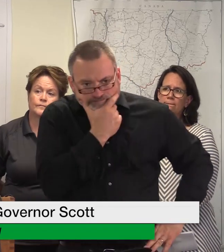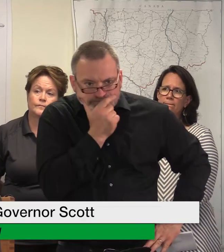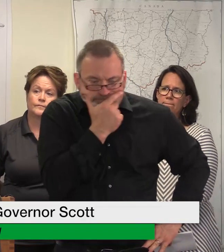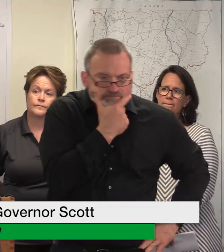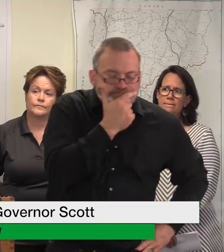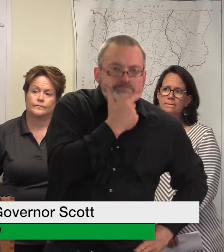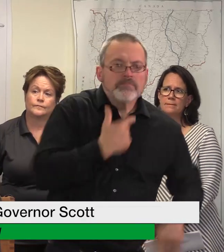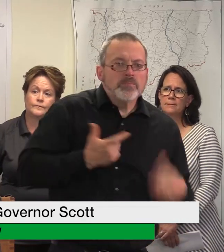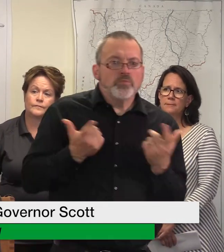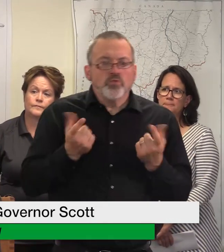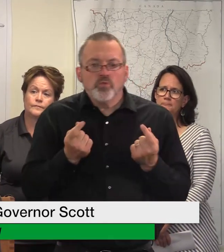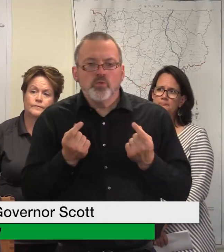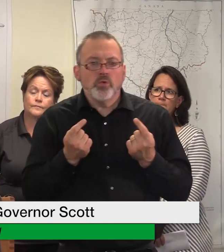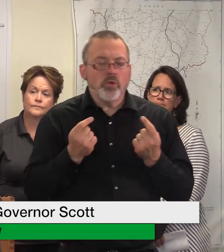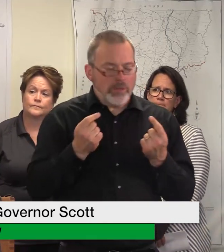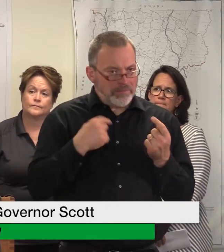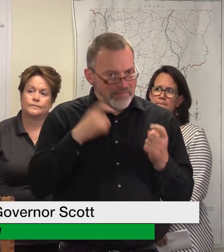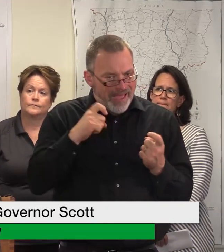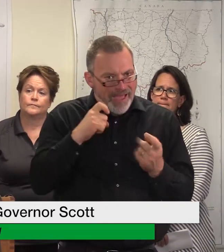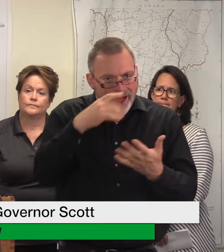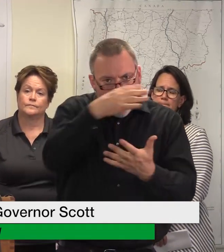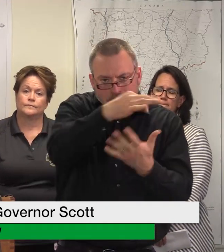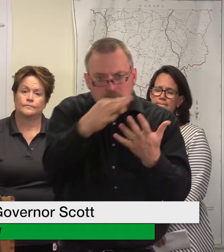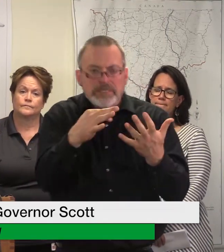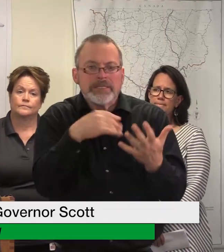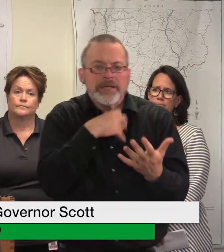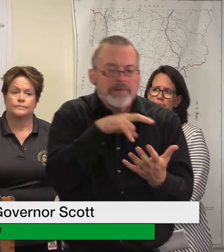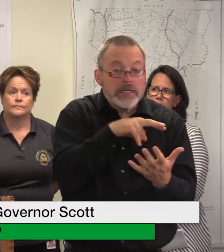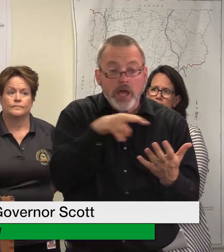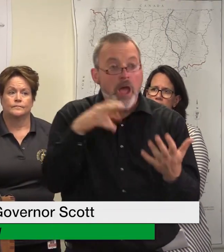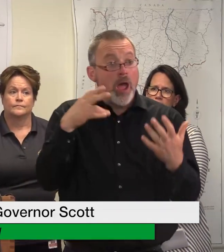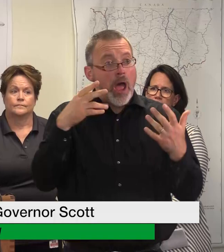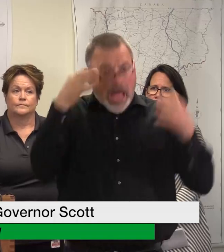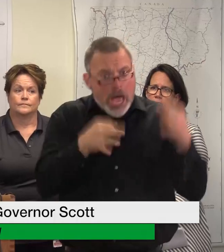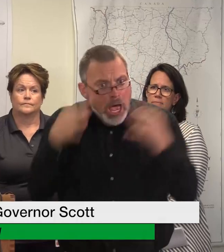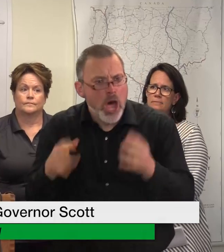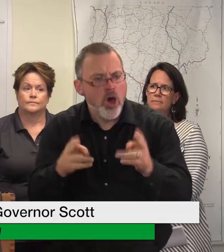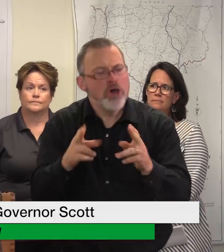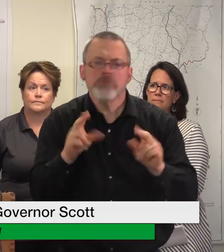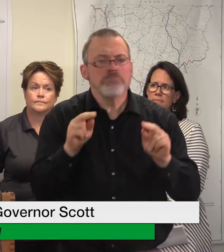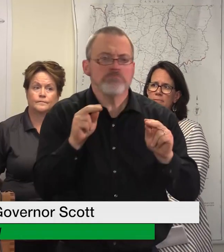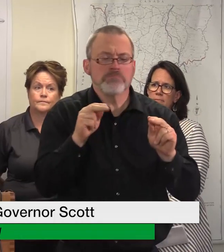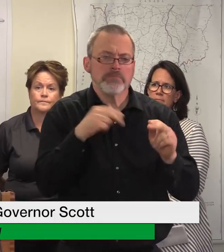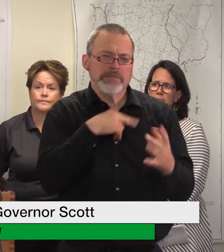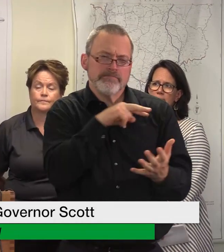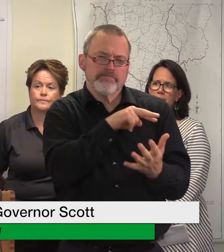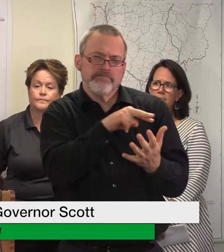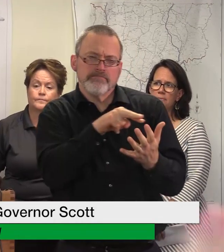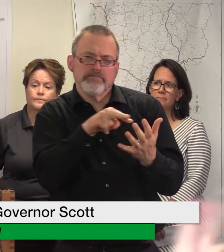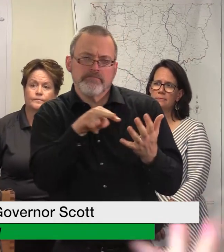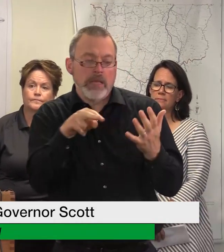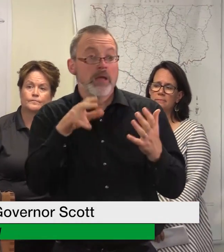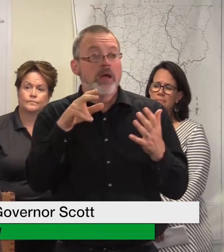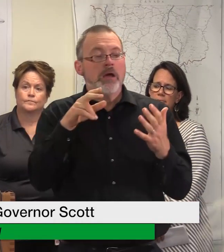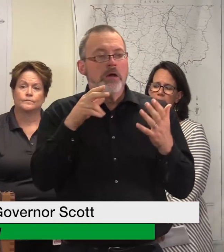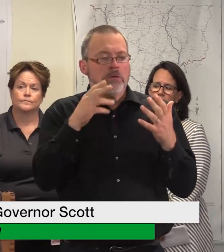in time, and no decisions have been made. But I think in the future, we're going to have to really think about